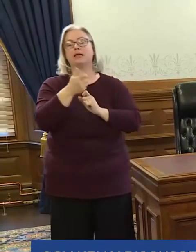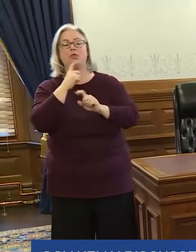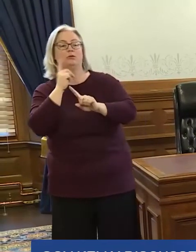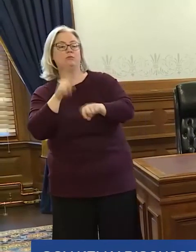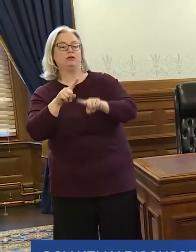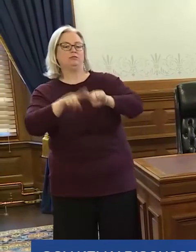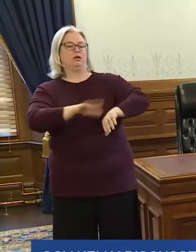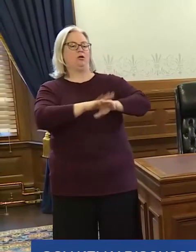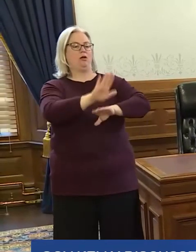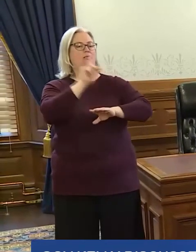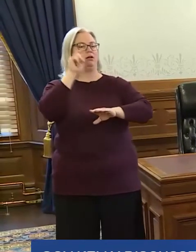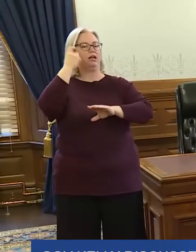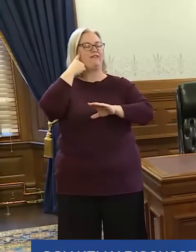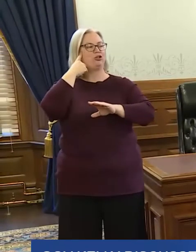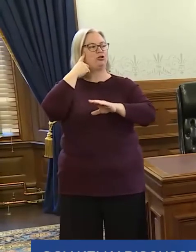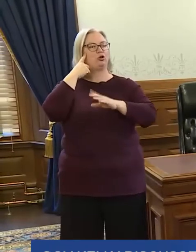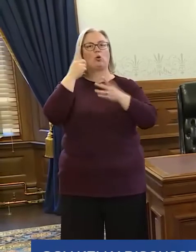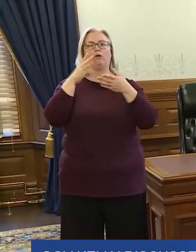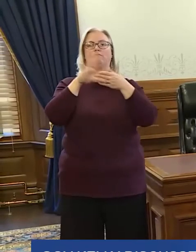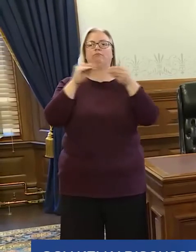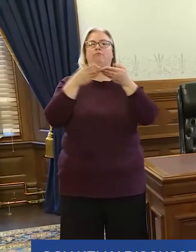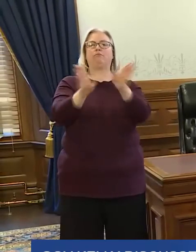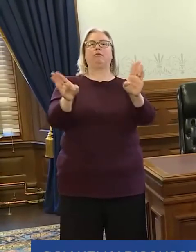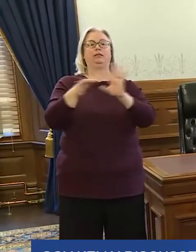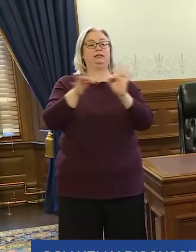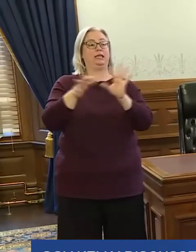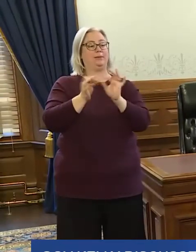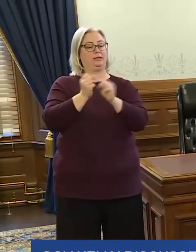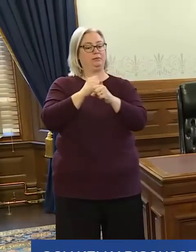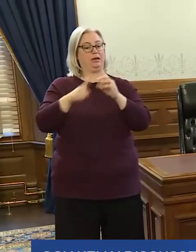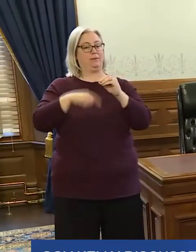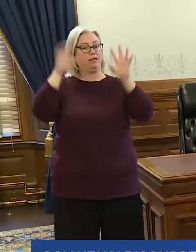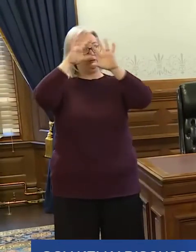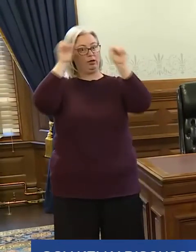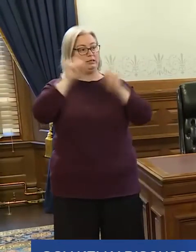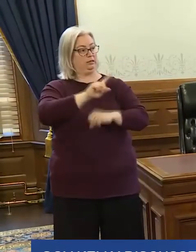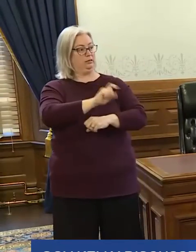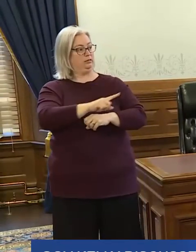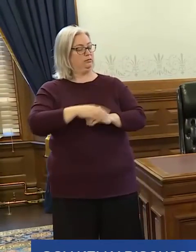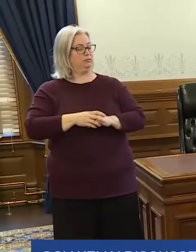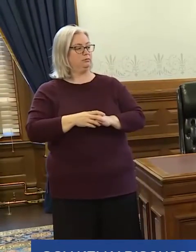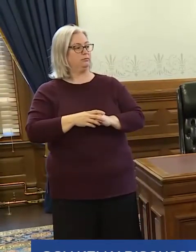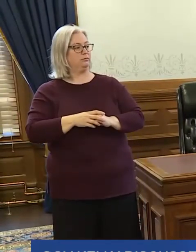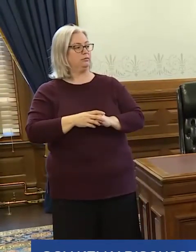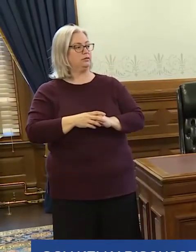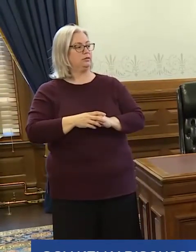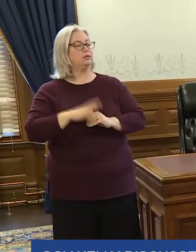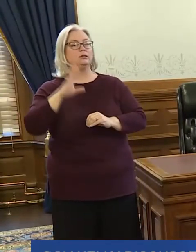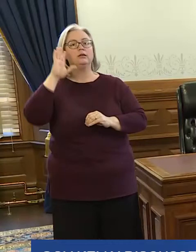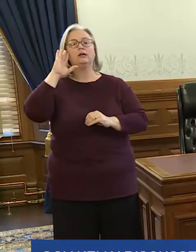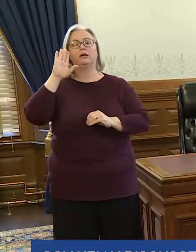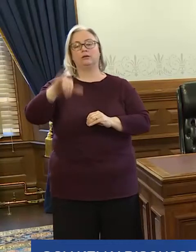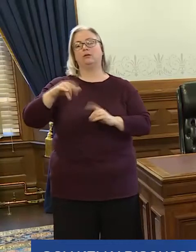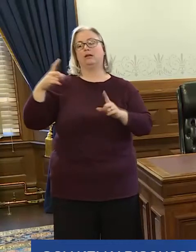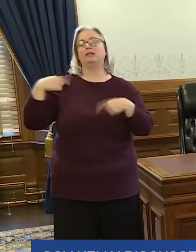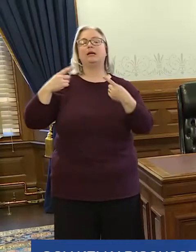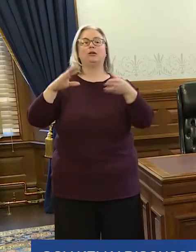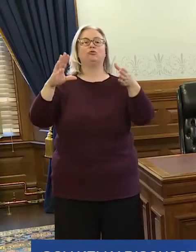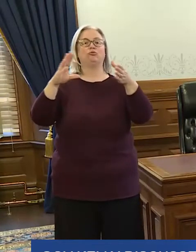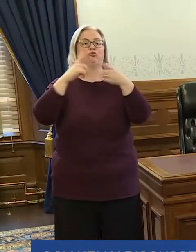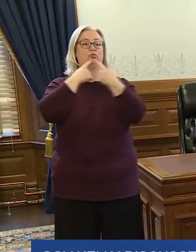how the governor, relative to any public statements any governor might have made about the president? I know that that's been